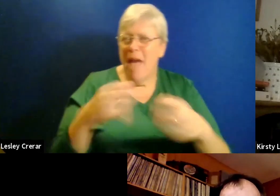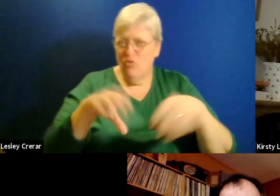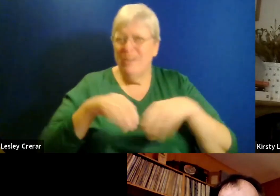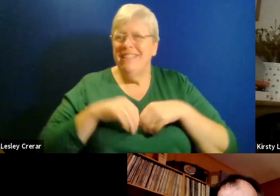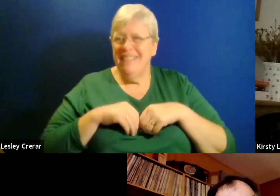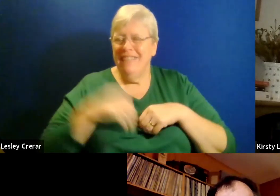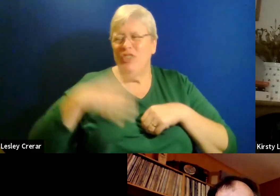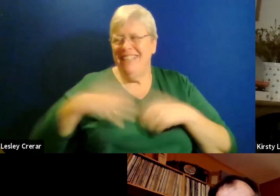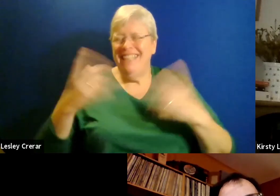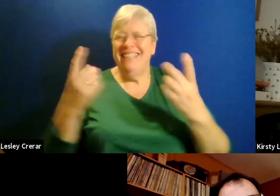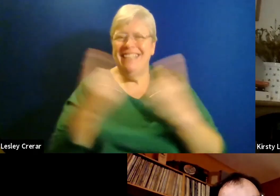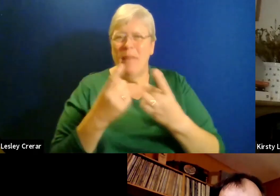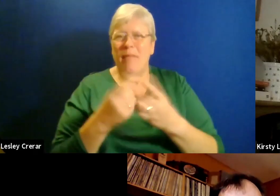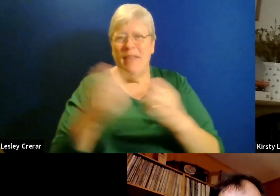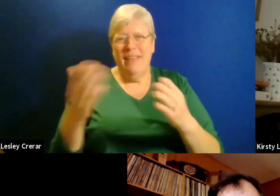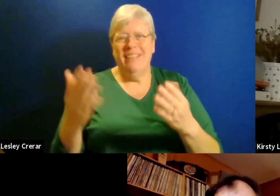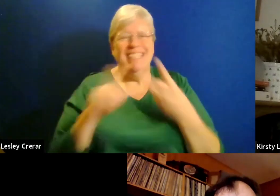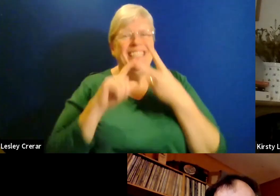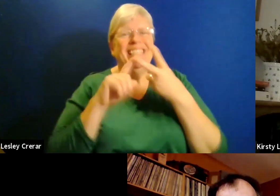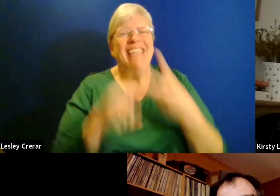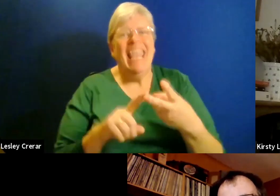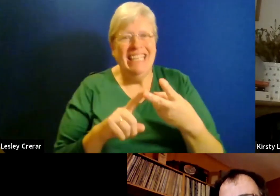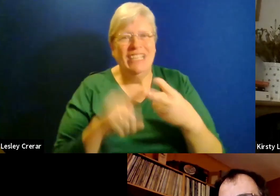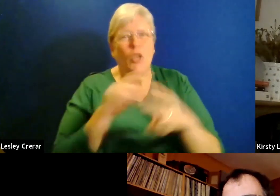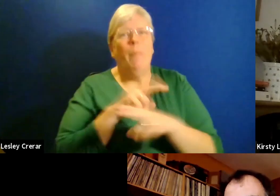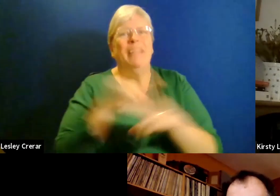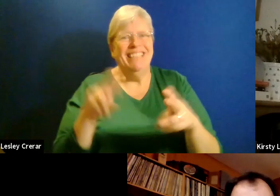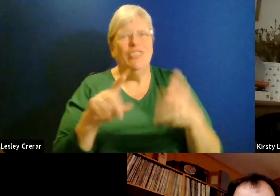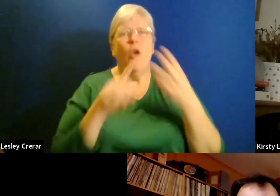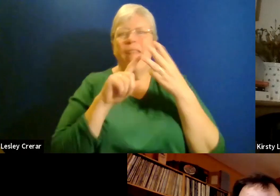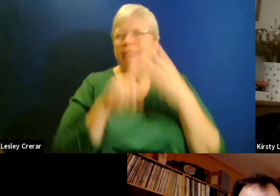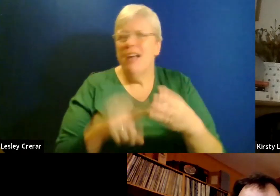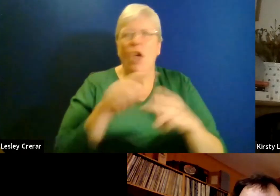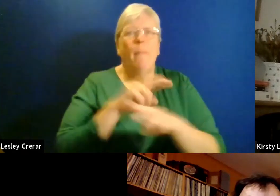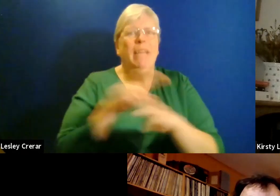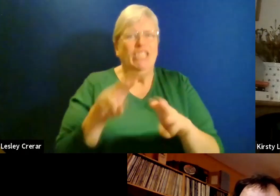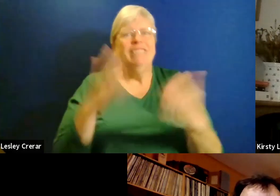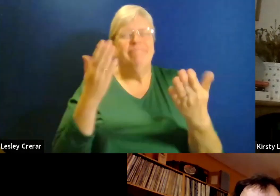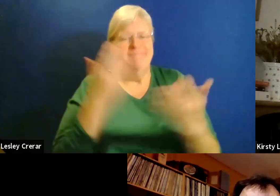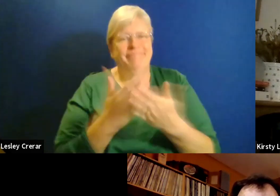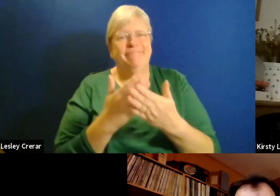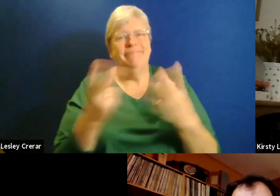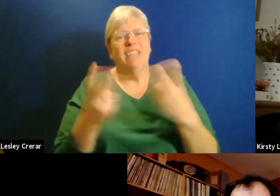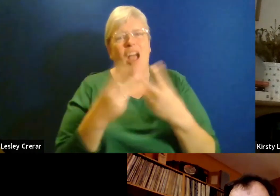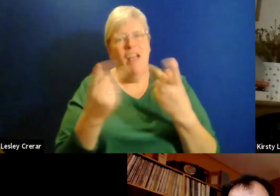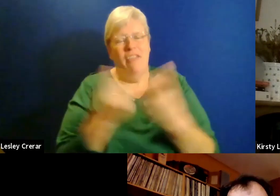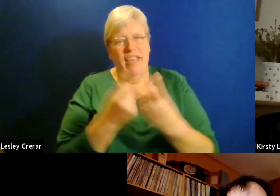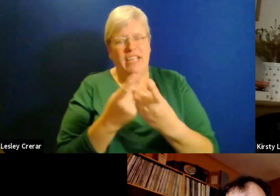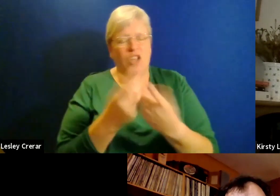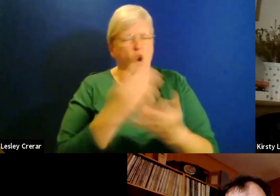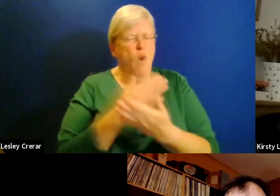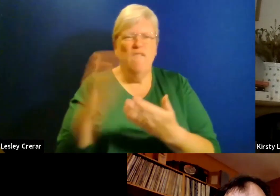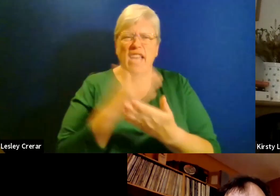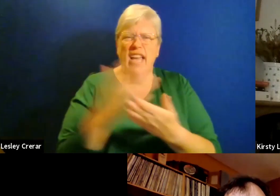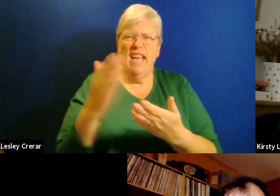kind of second sight, third sight on your work. And then other obvious things would be